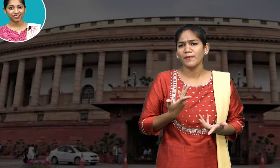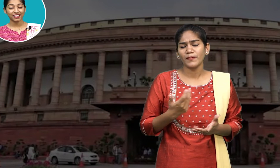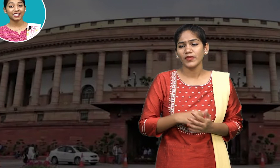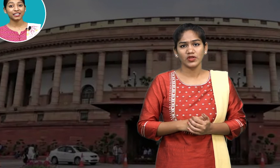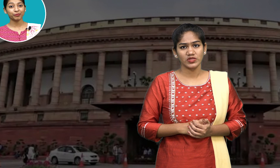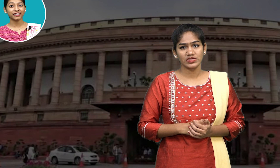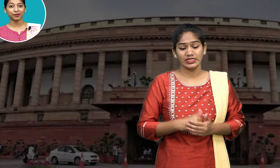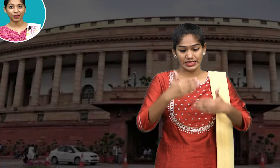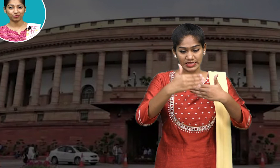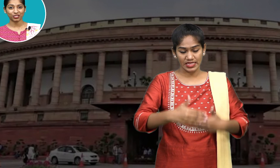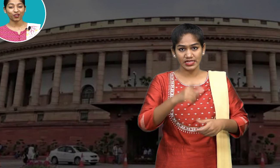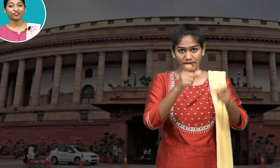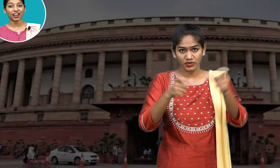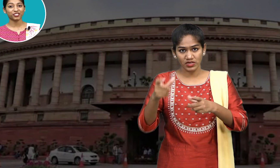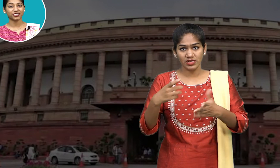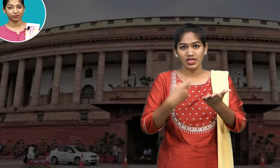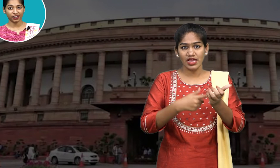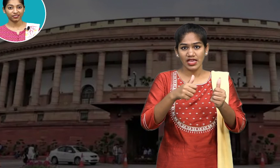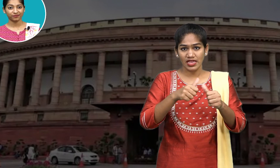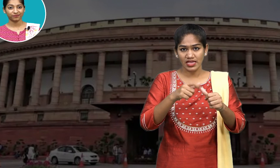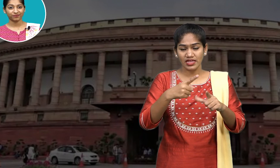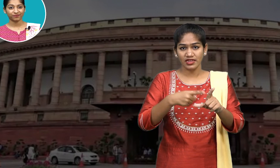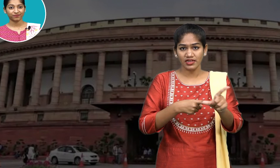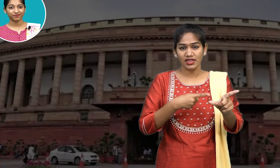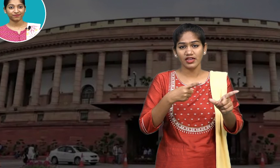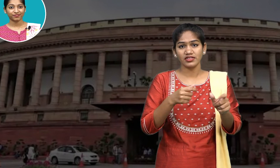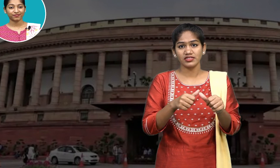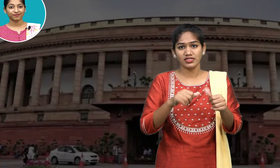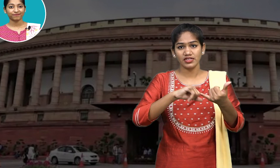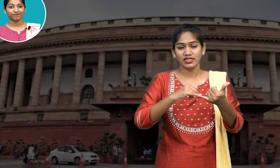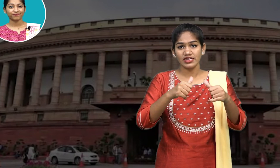Because the limited members of Rajya Sabha